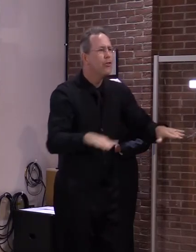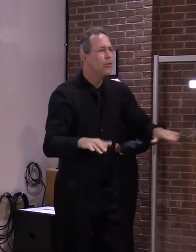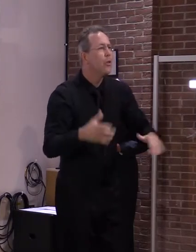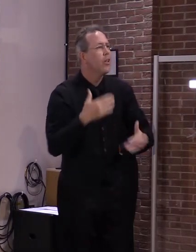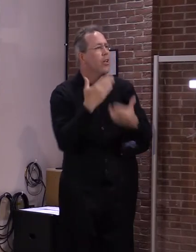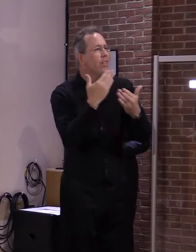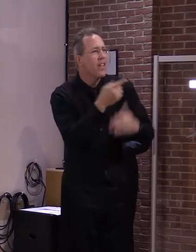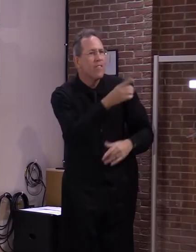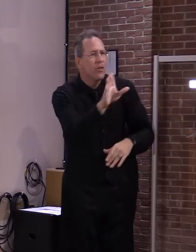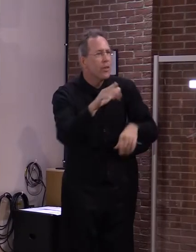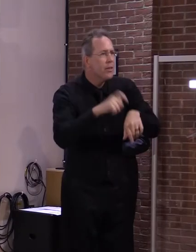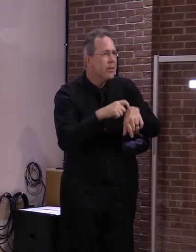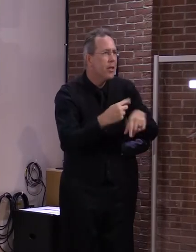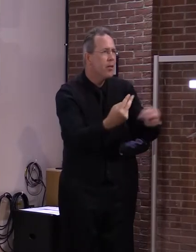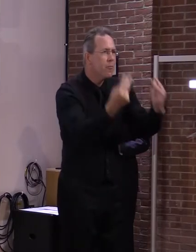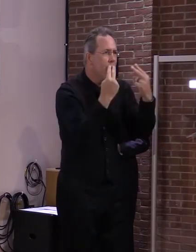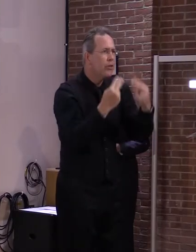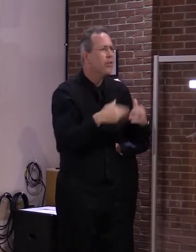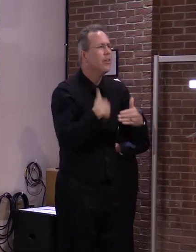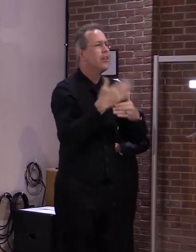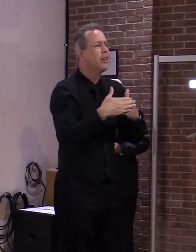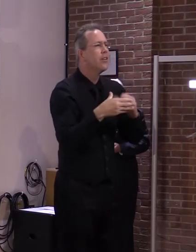to Secretary Dan French.